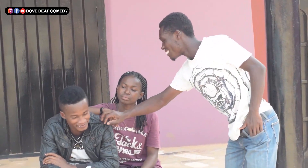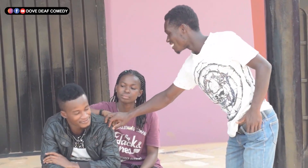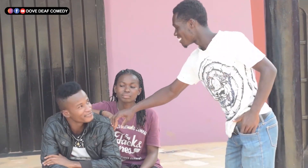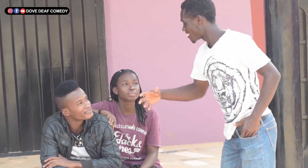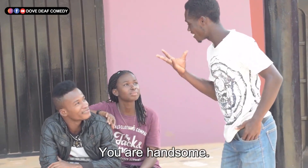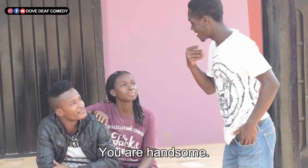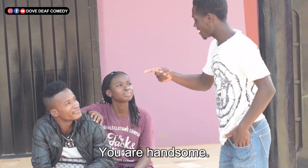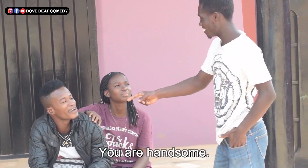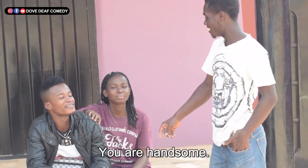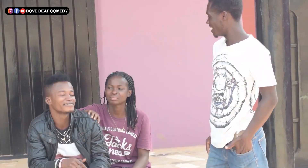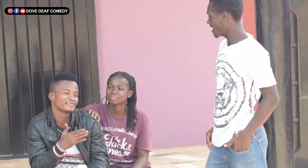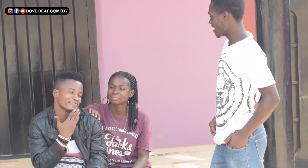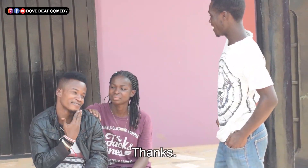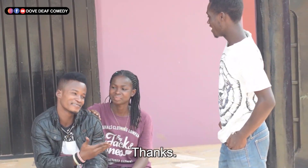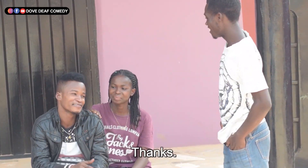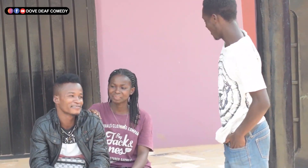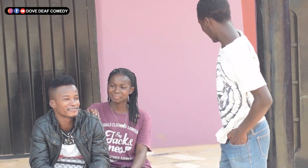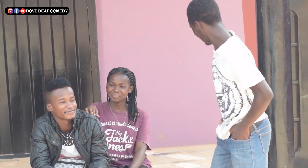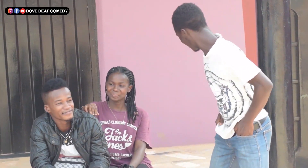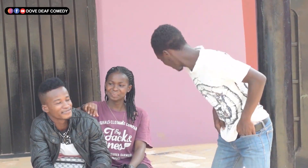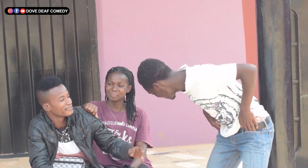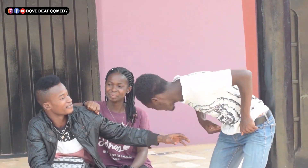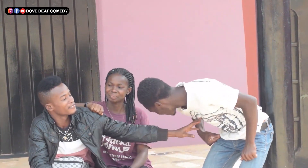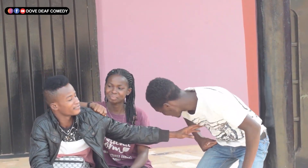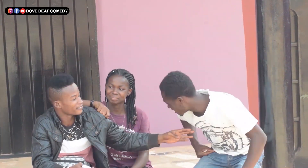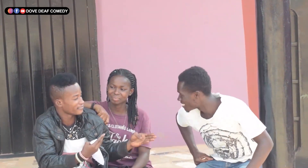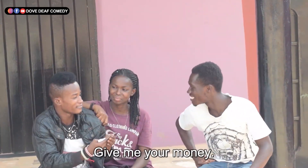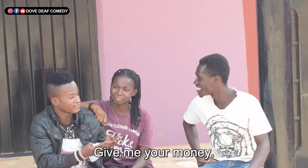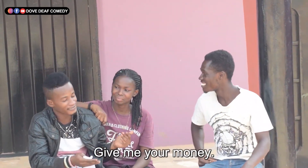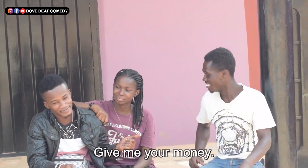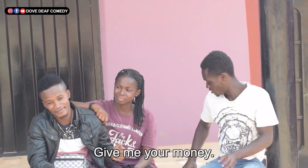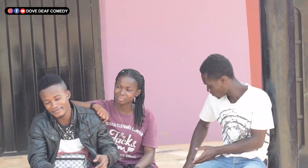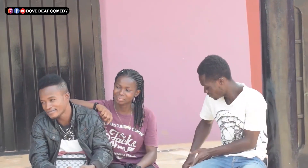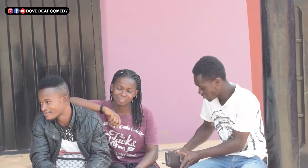You are handsome. Thanks. Give me your money.